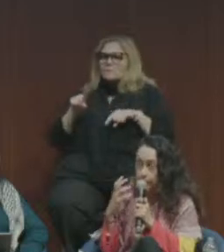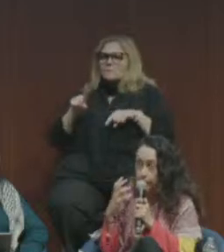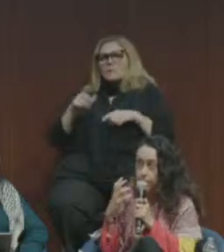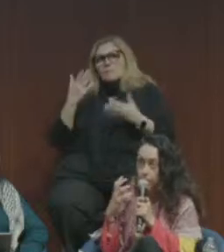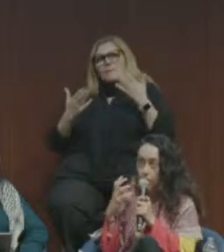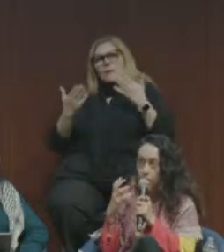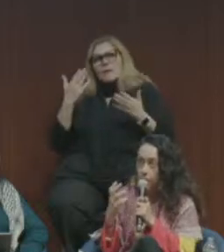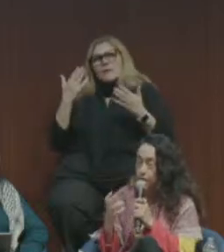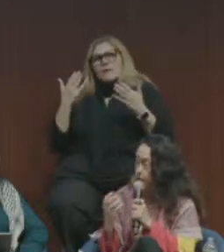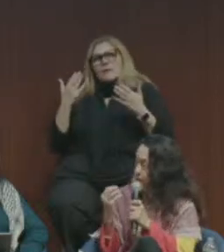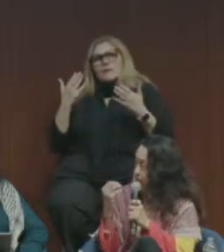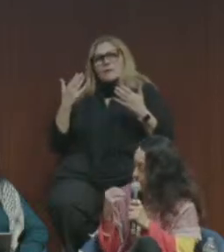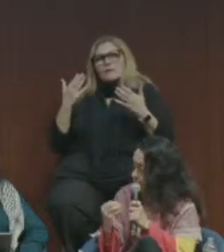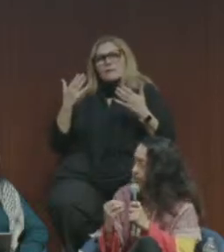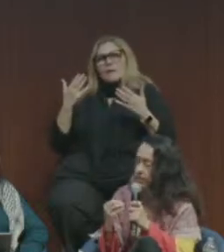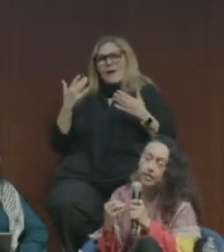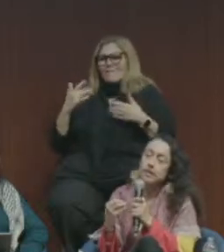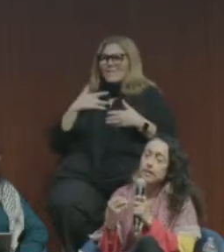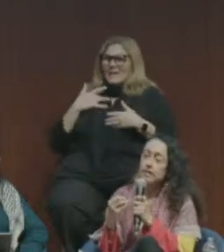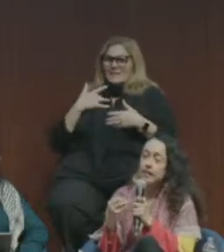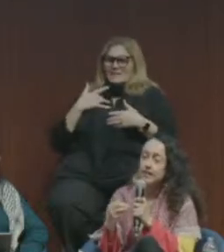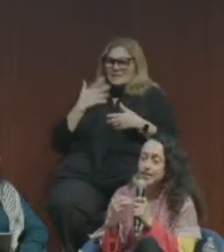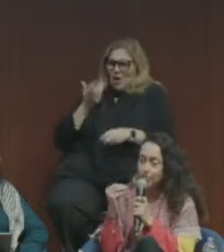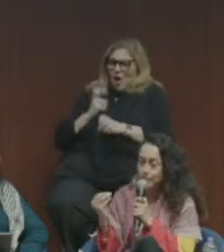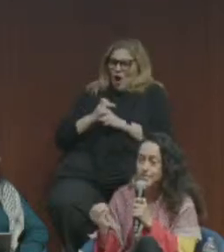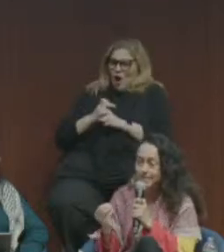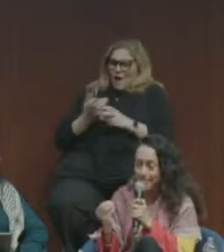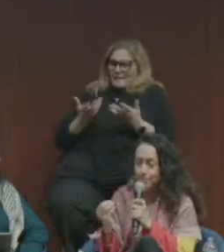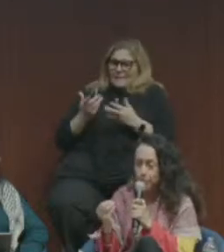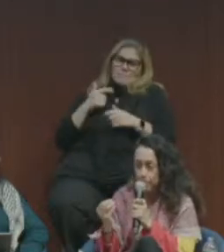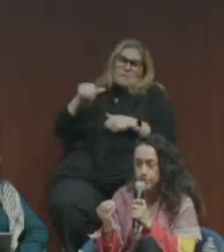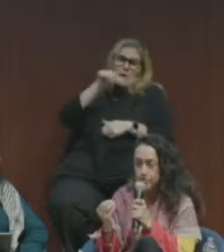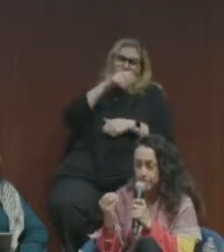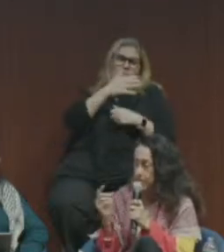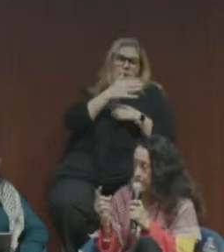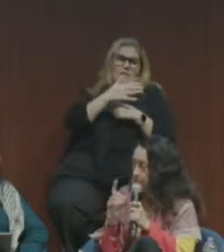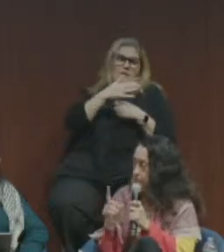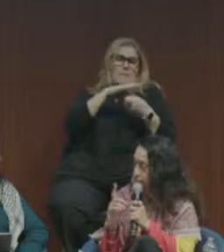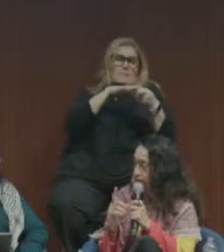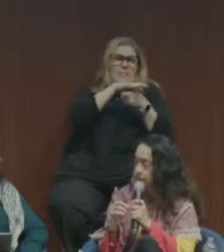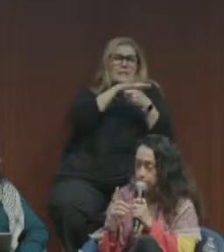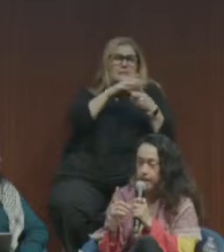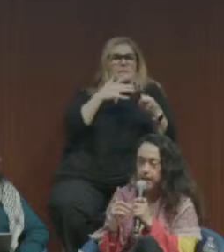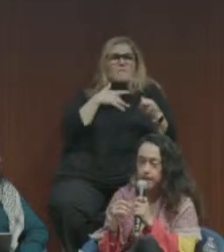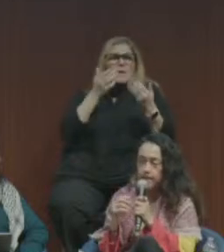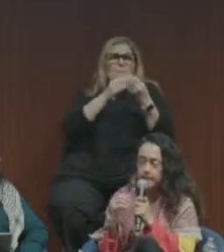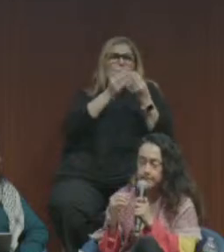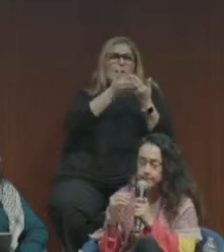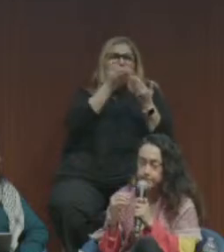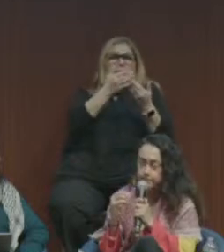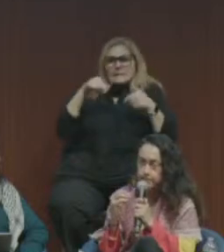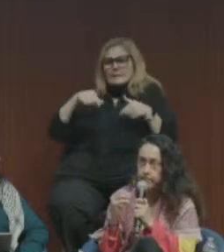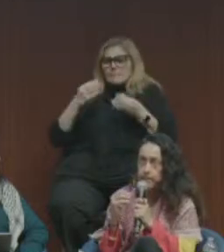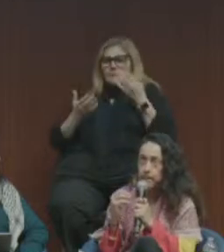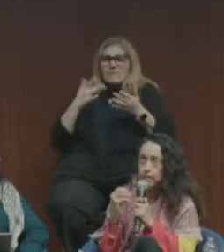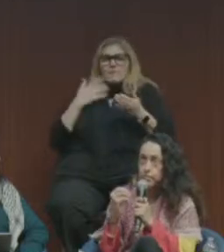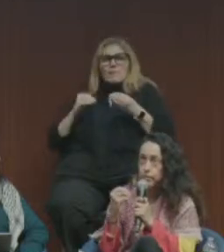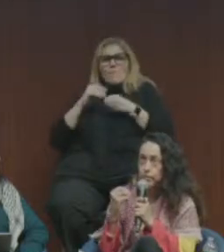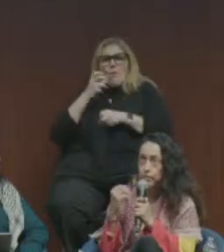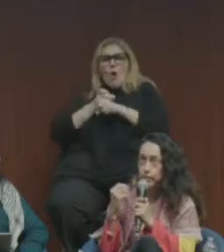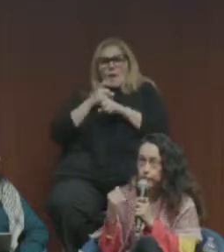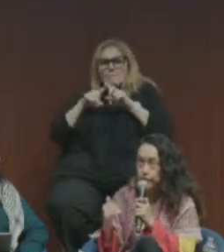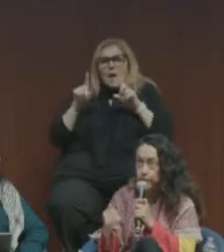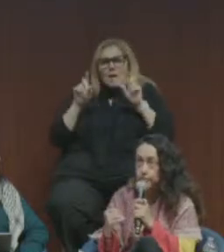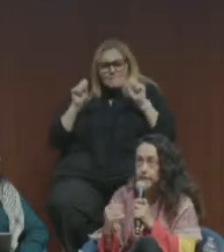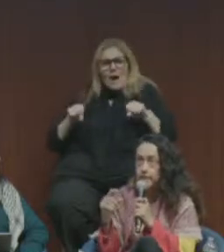maybe it feels harder here than in other places in the world in lots of ways, right?